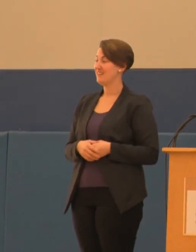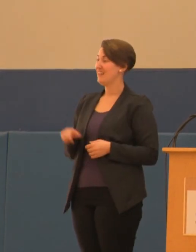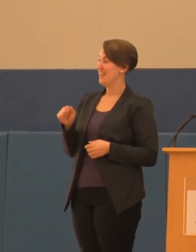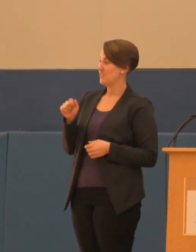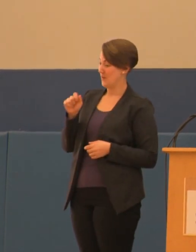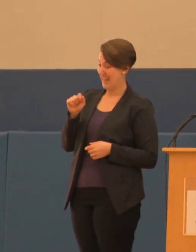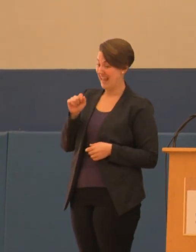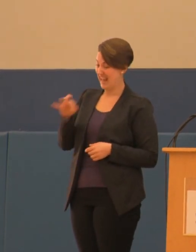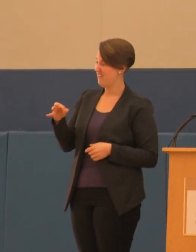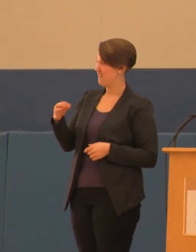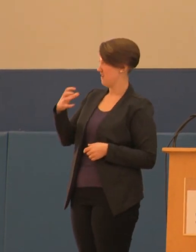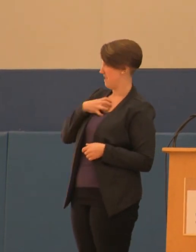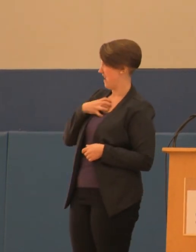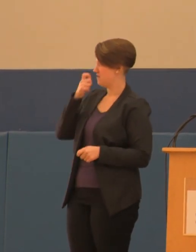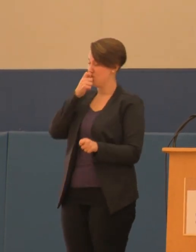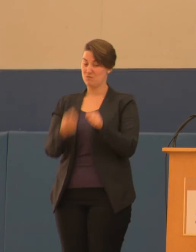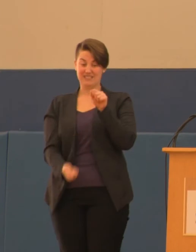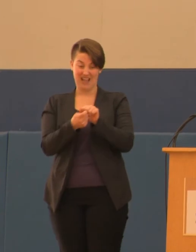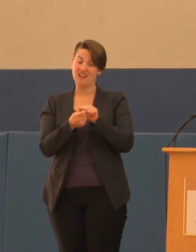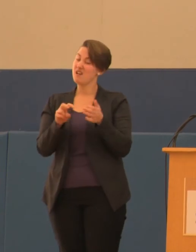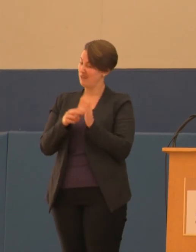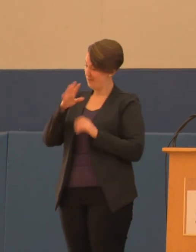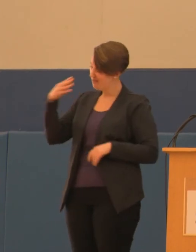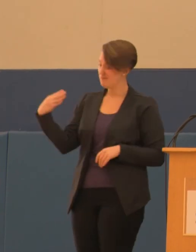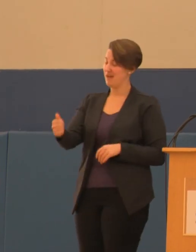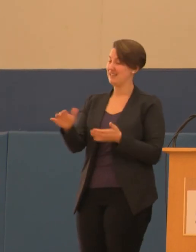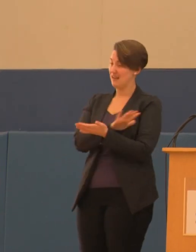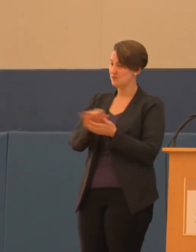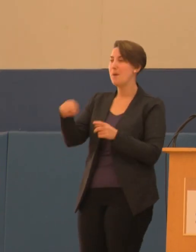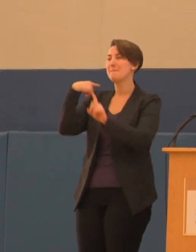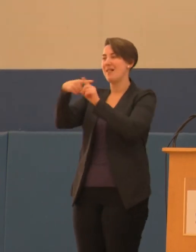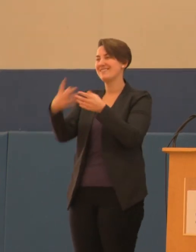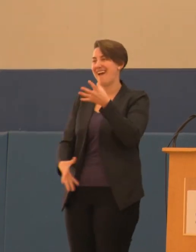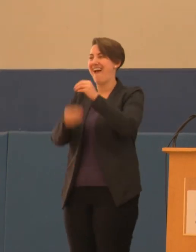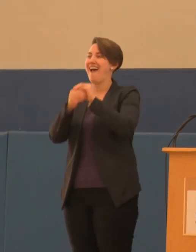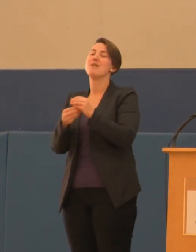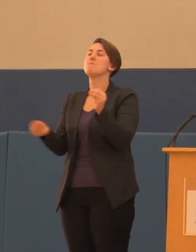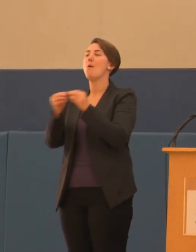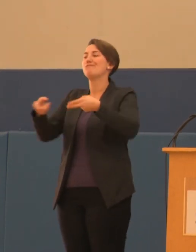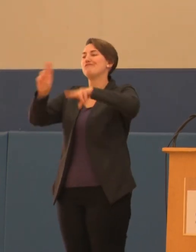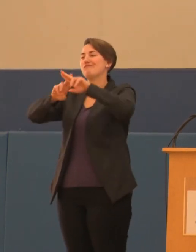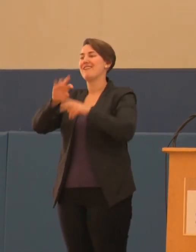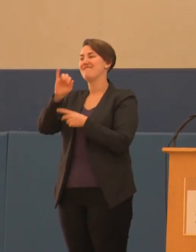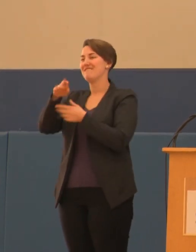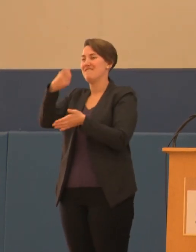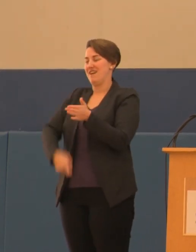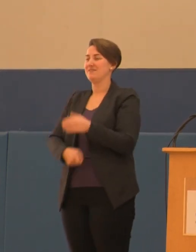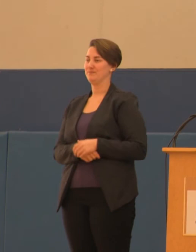you retaliate, you're probably going to be not only paid damages to your victim, but you can be fined. And our commissioner has